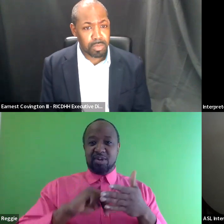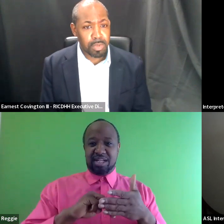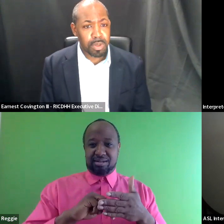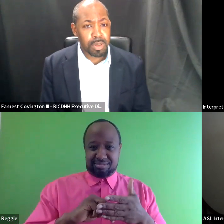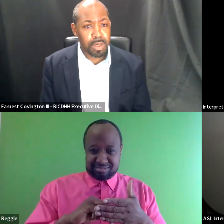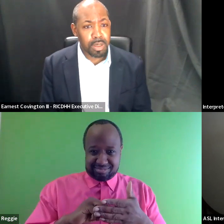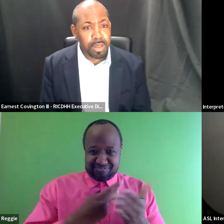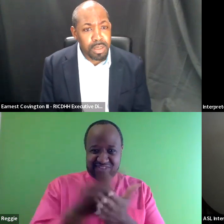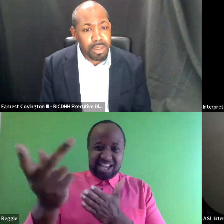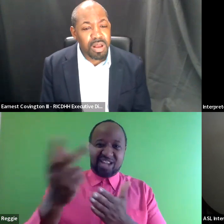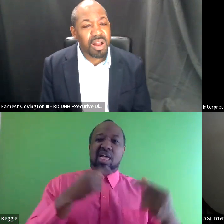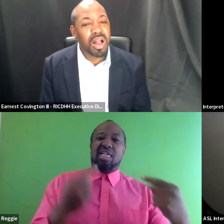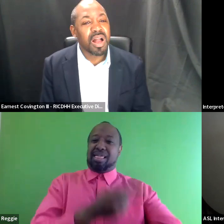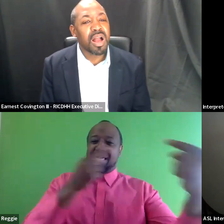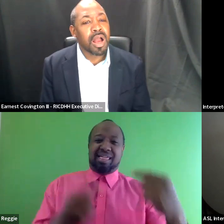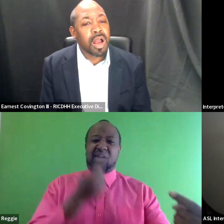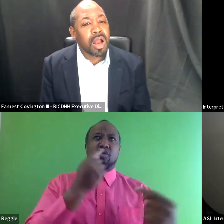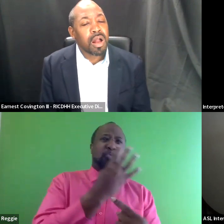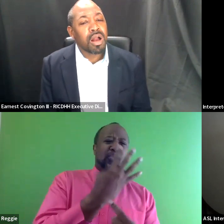pass in order to get